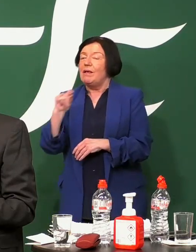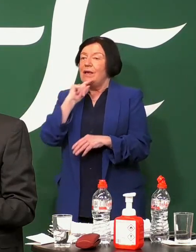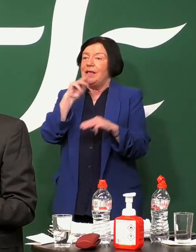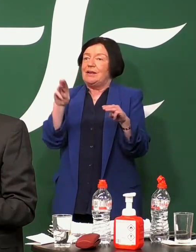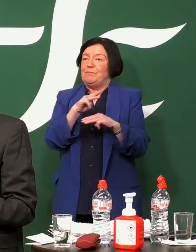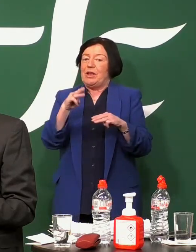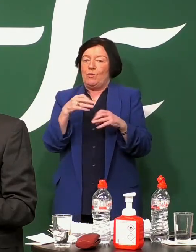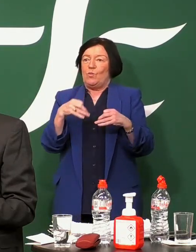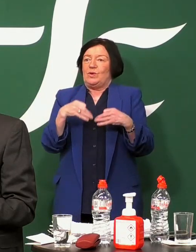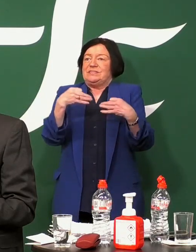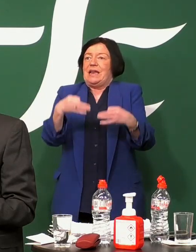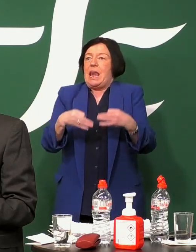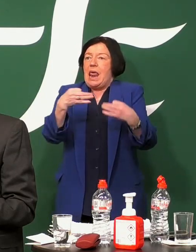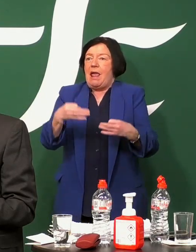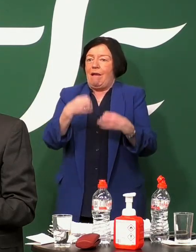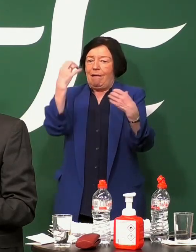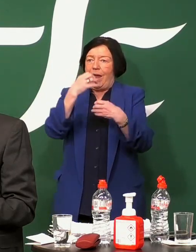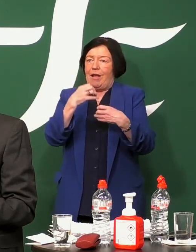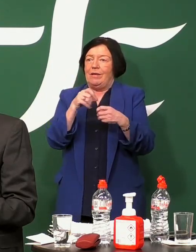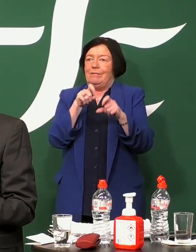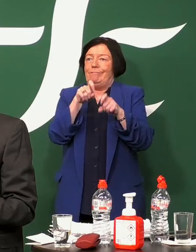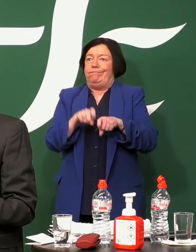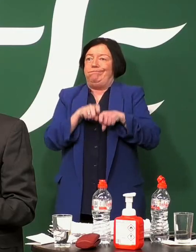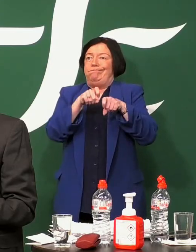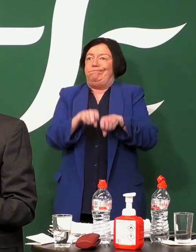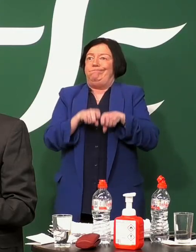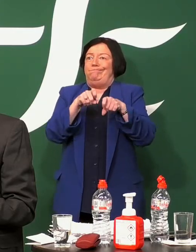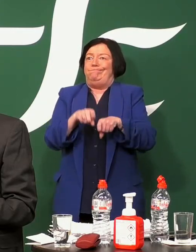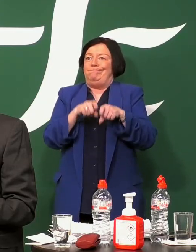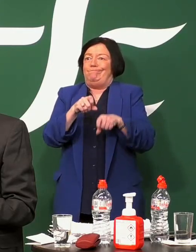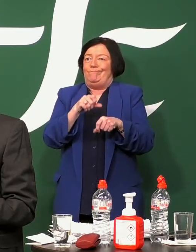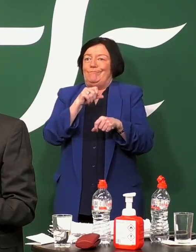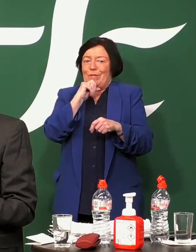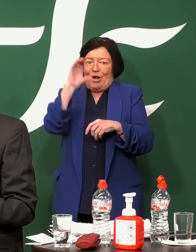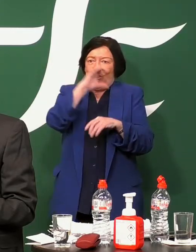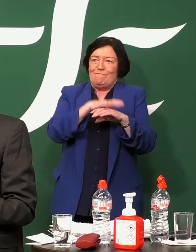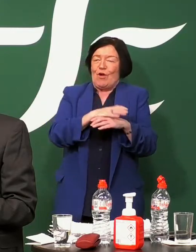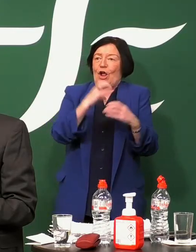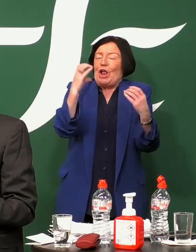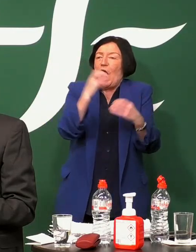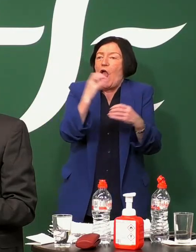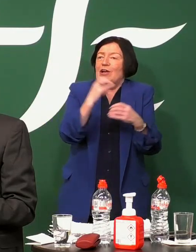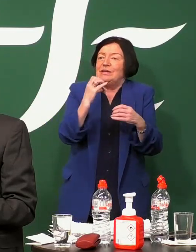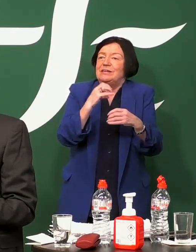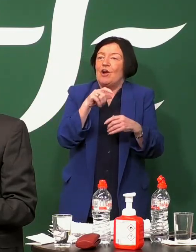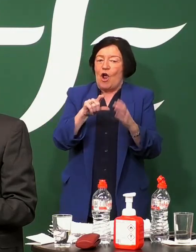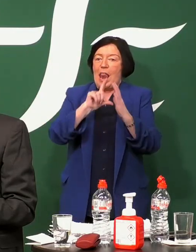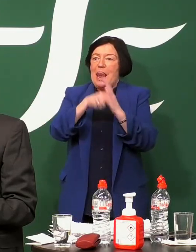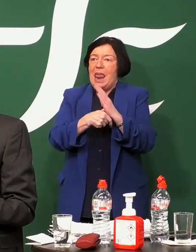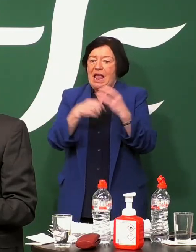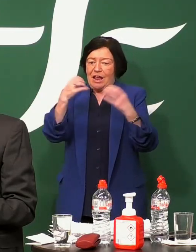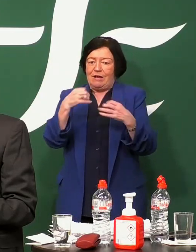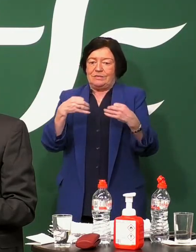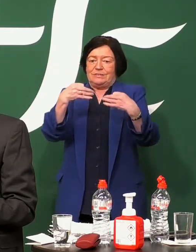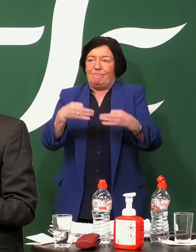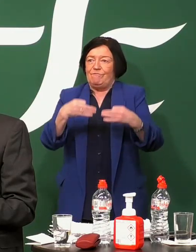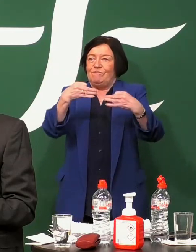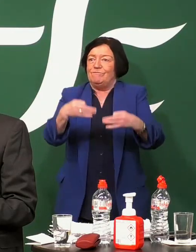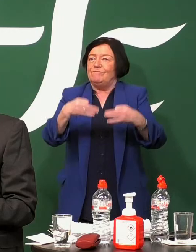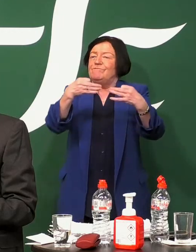were deferring care and not getting their care, or delayed care, deferred care, and